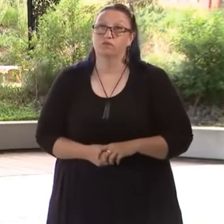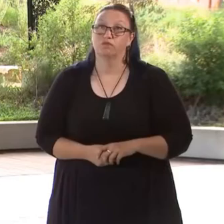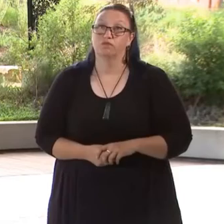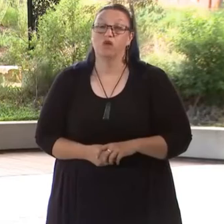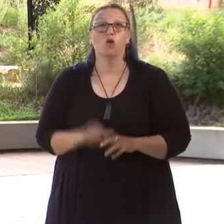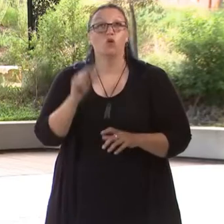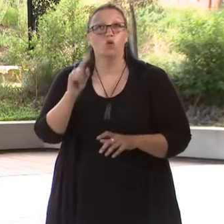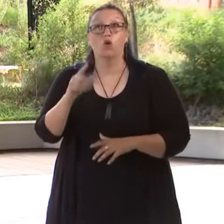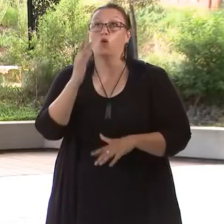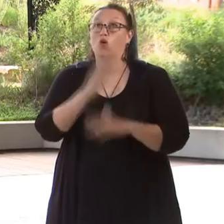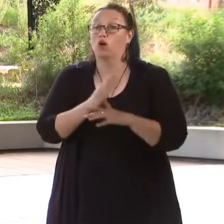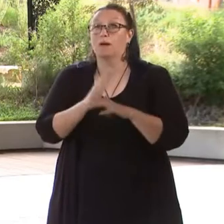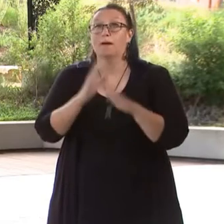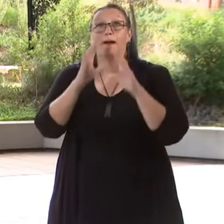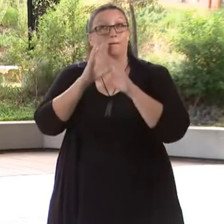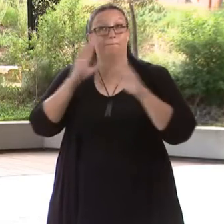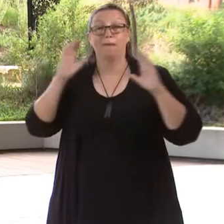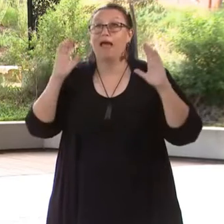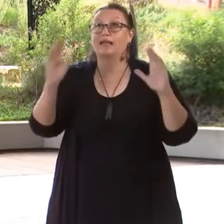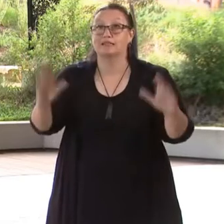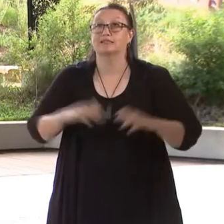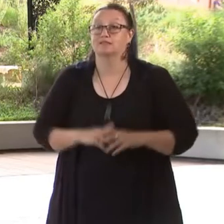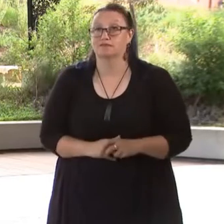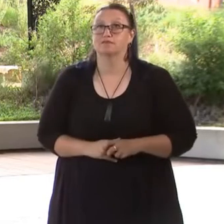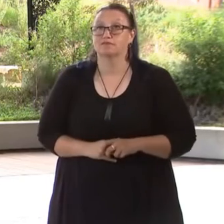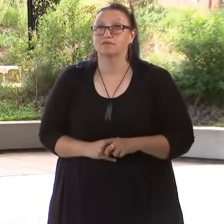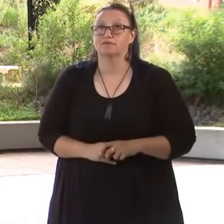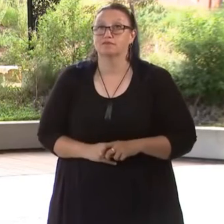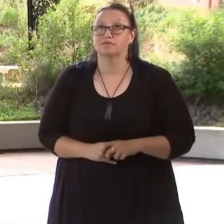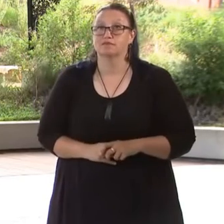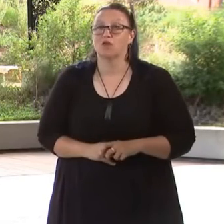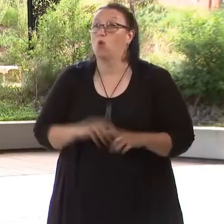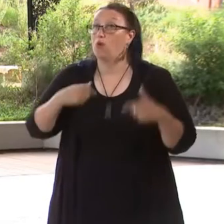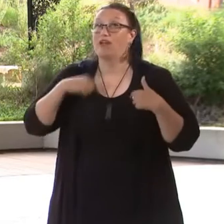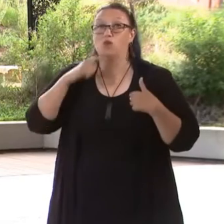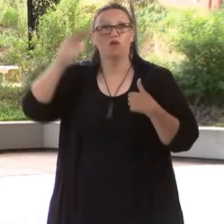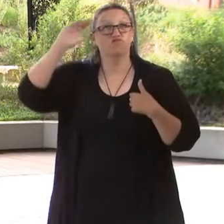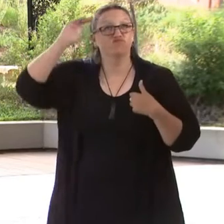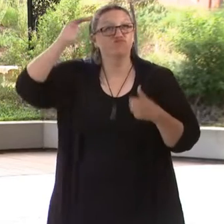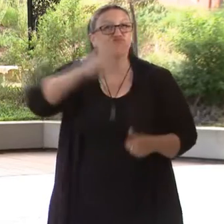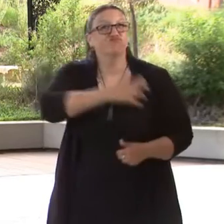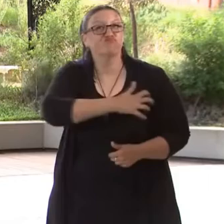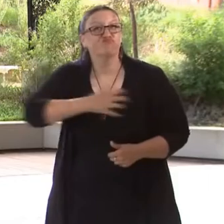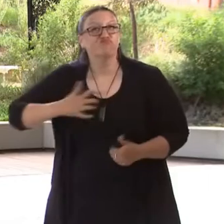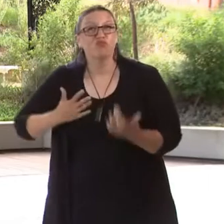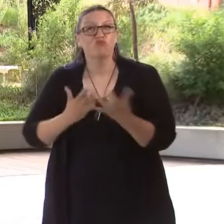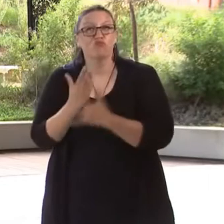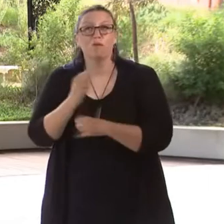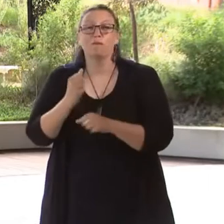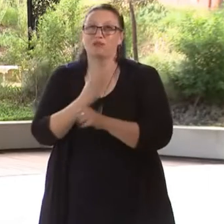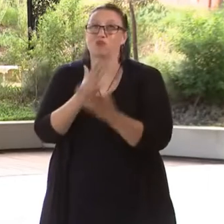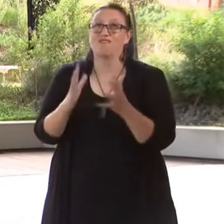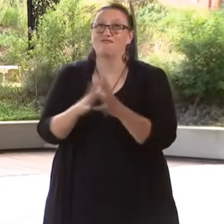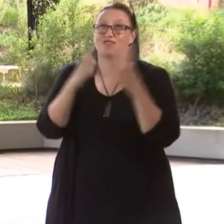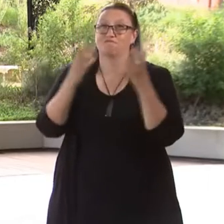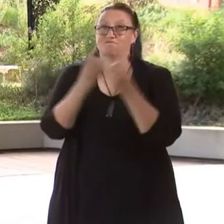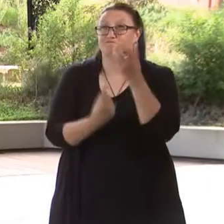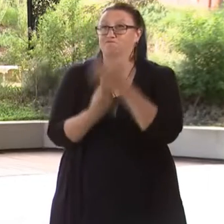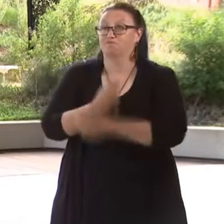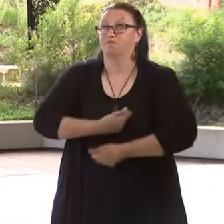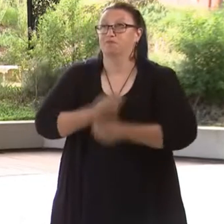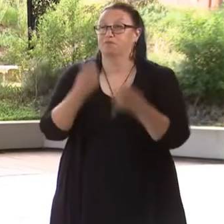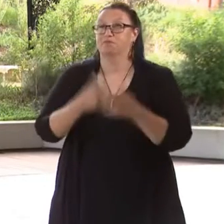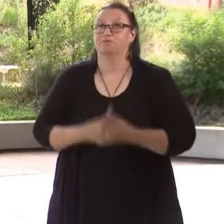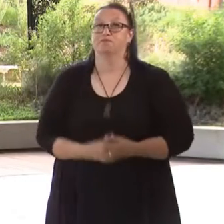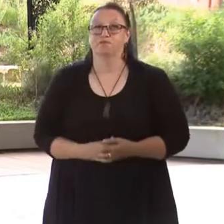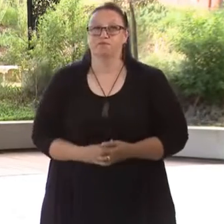effort. We will get through this, and we'll continue to work as a system, as we've always done, to make sure that happens. Premier,